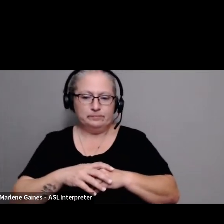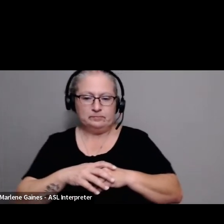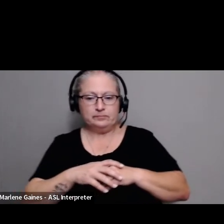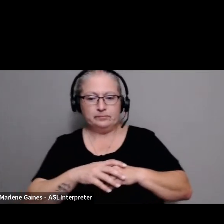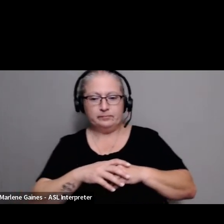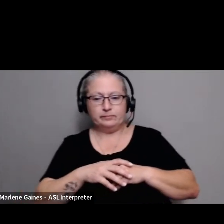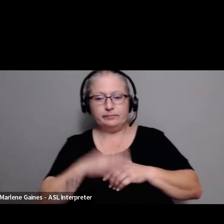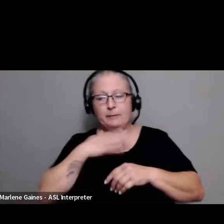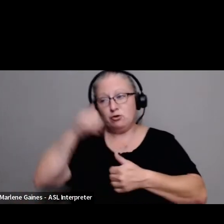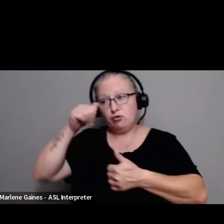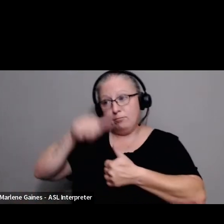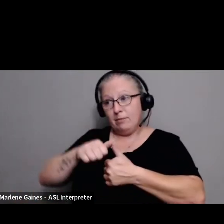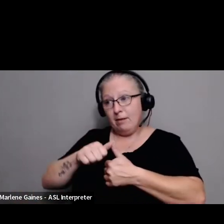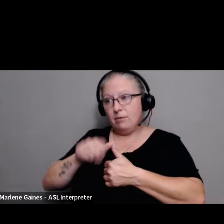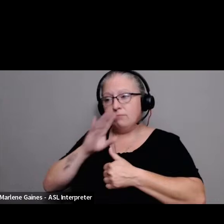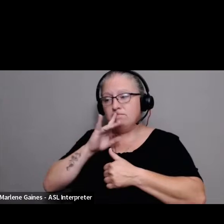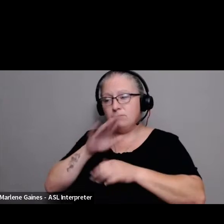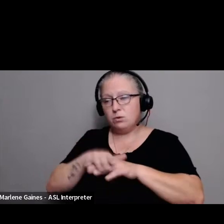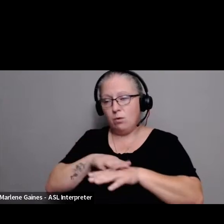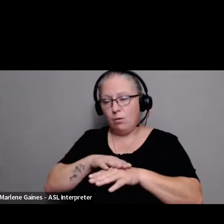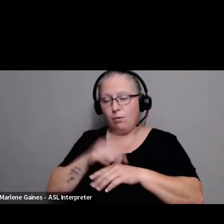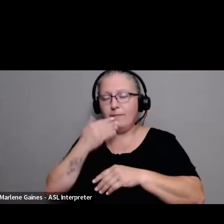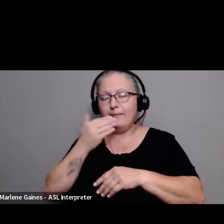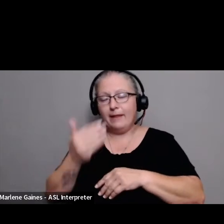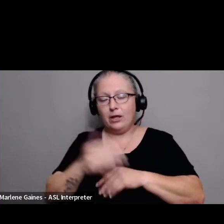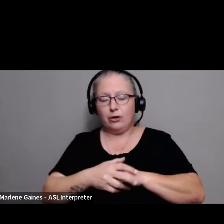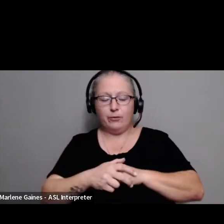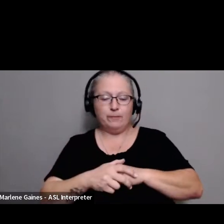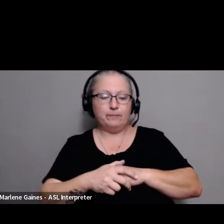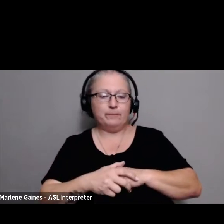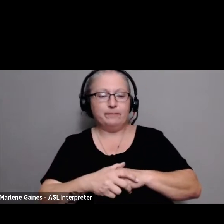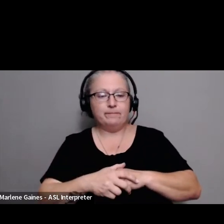And please remember to speak slowly. Thank you.